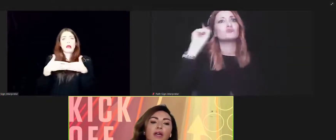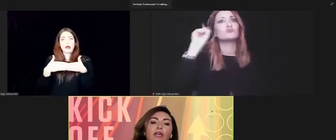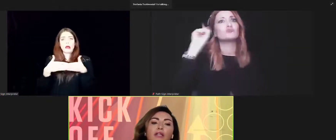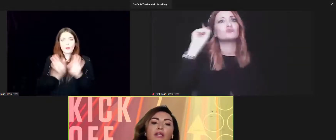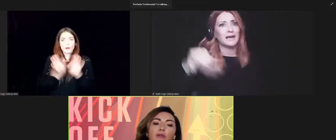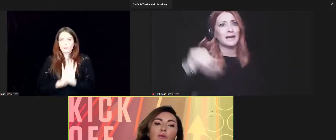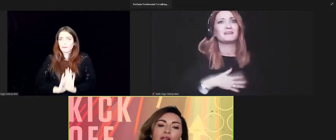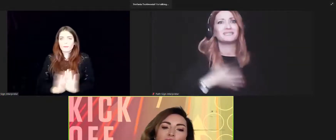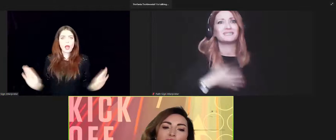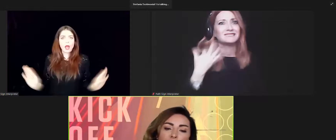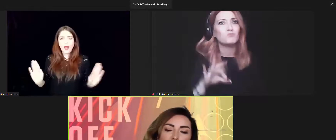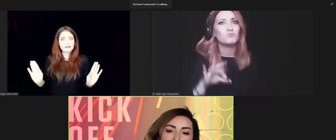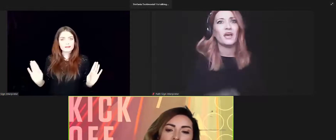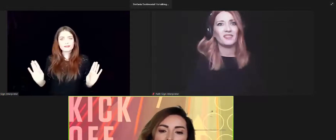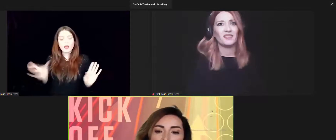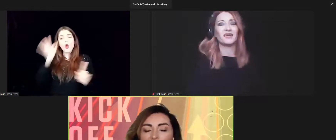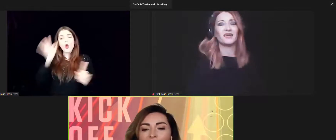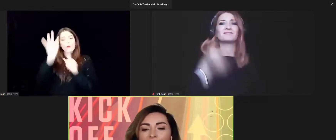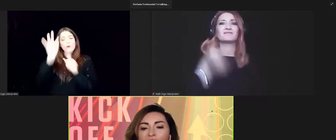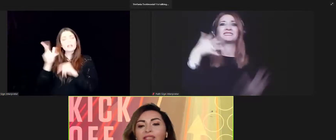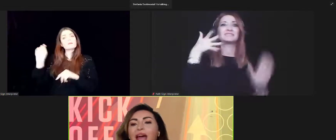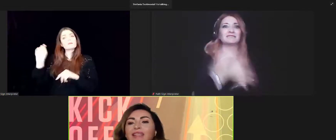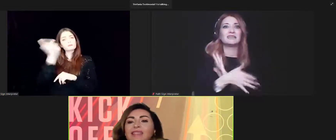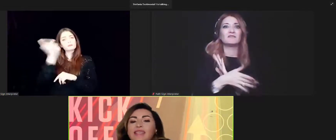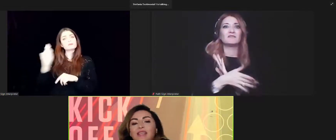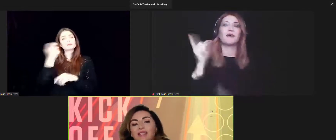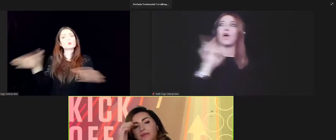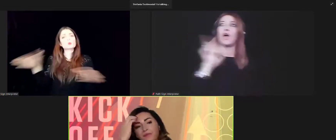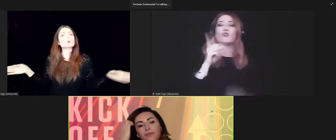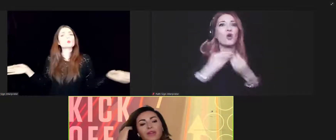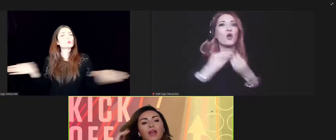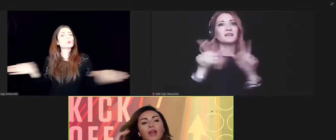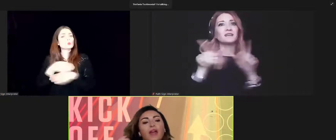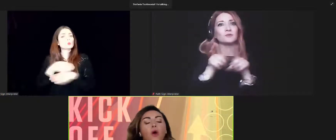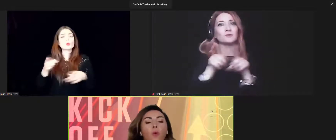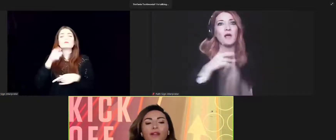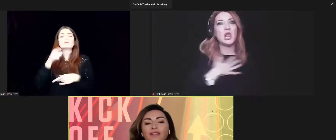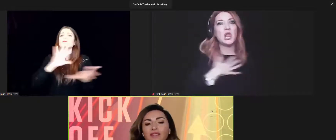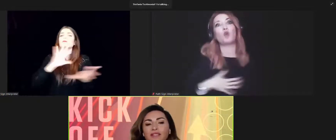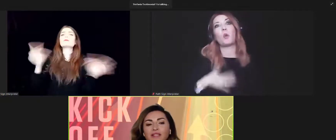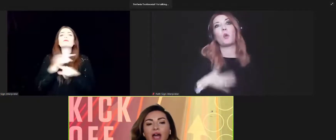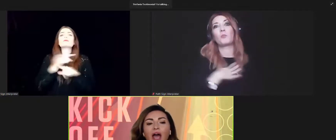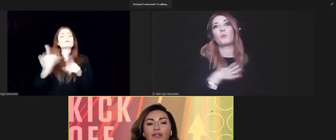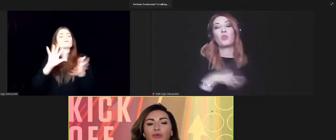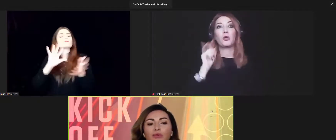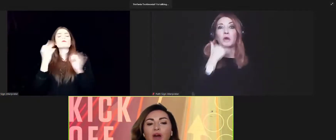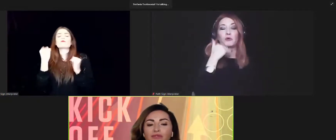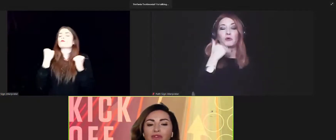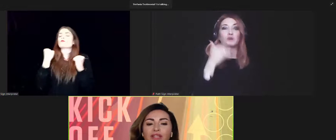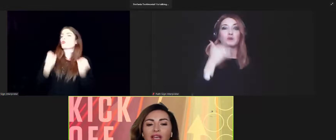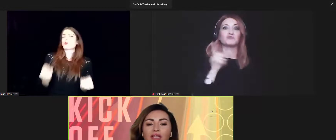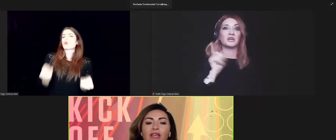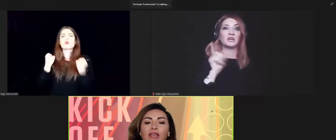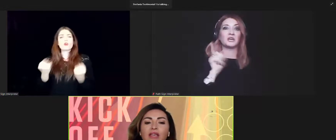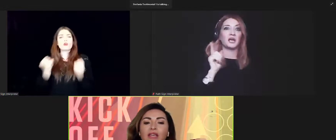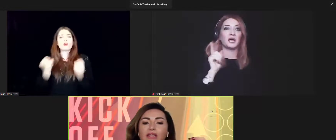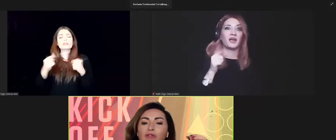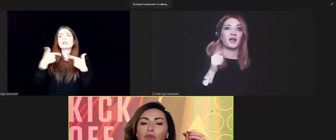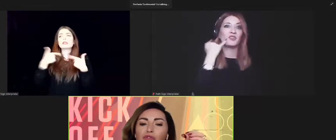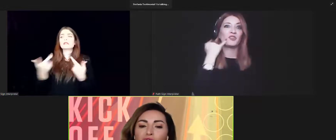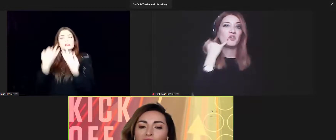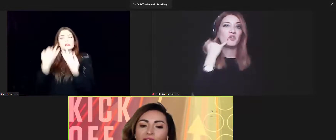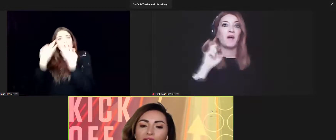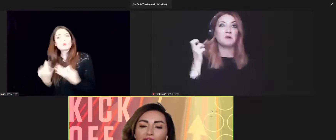stronger. It will give you more confidence and skills. One thing I do every day is